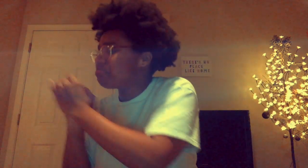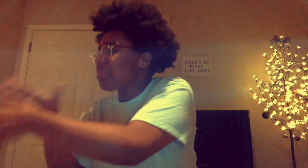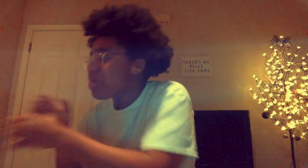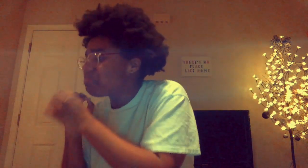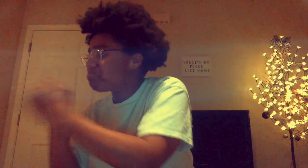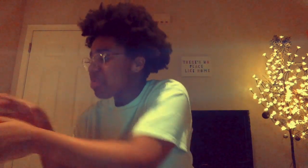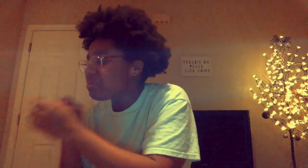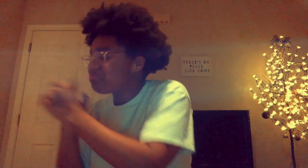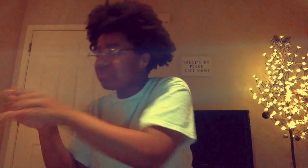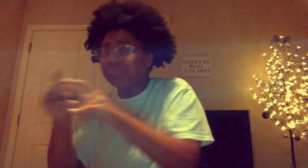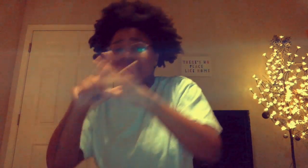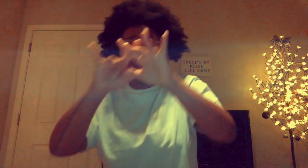up.